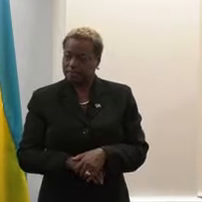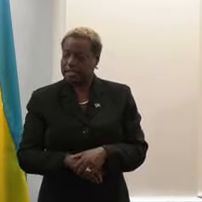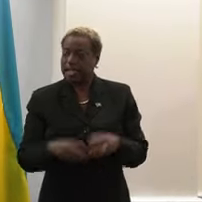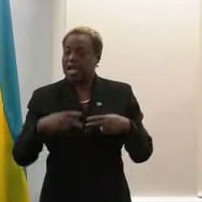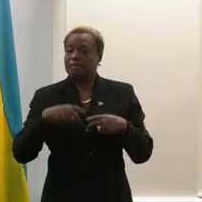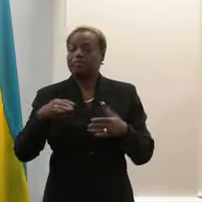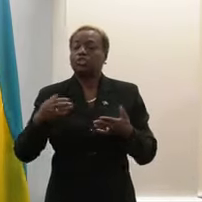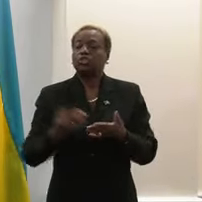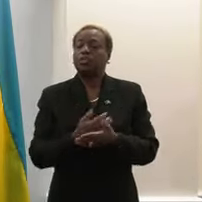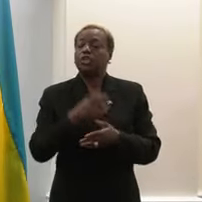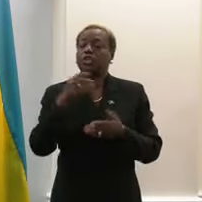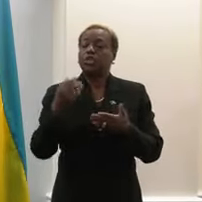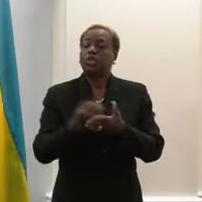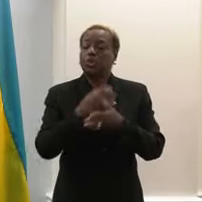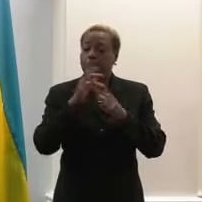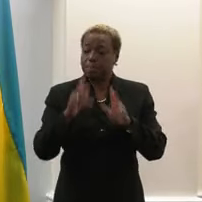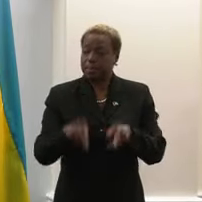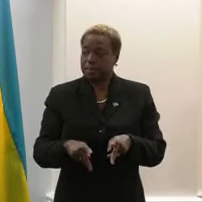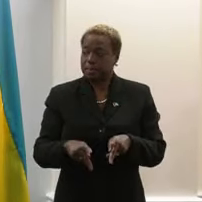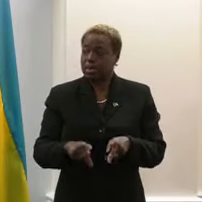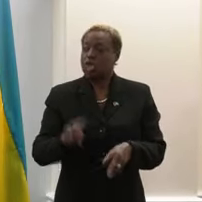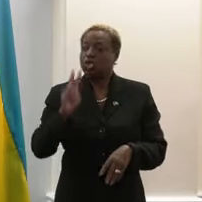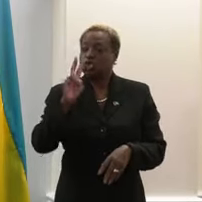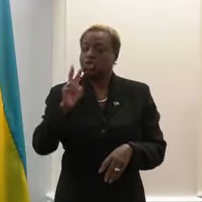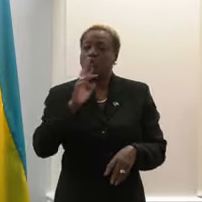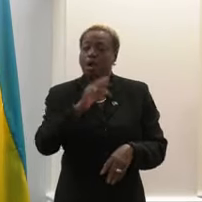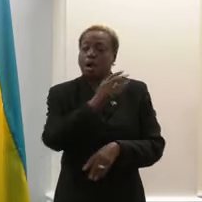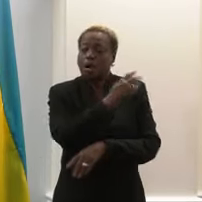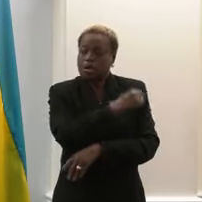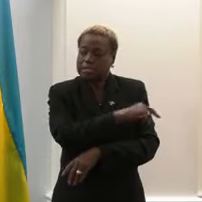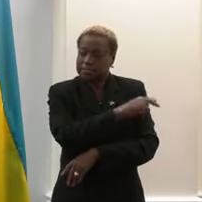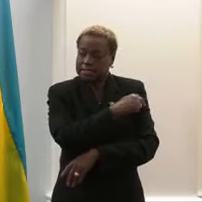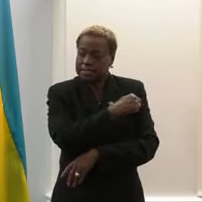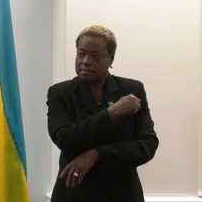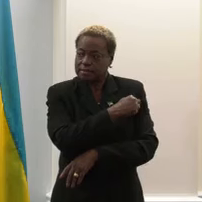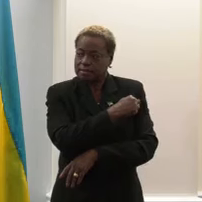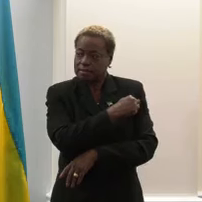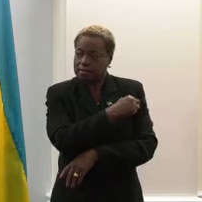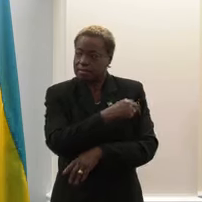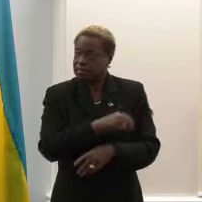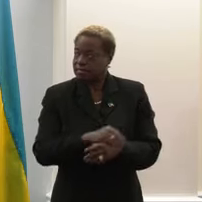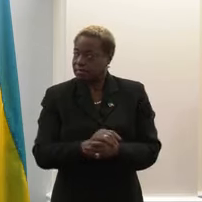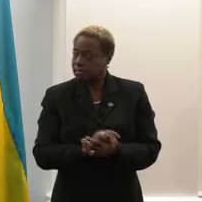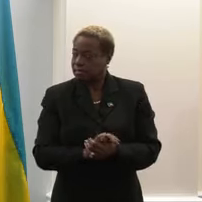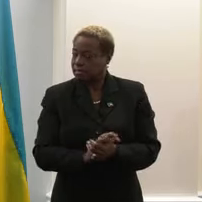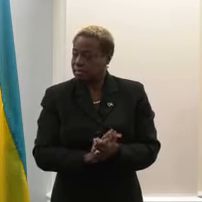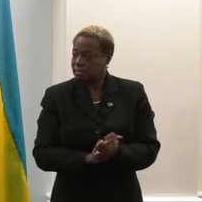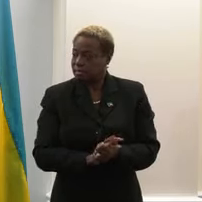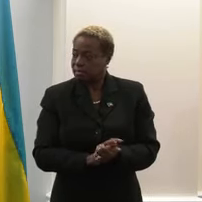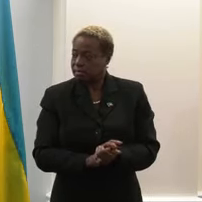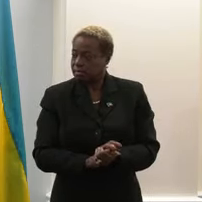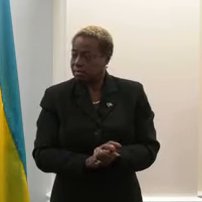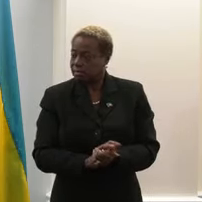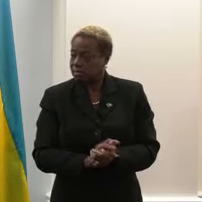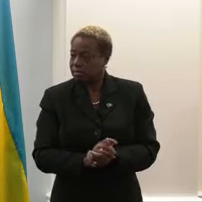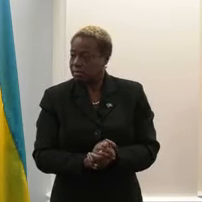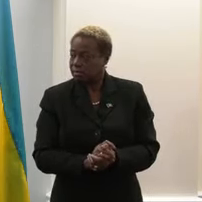new cases. Two of the individuals are hospitalized, correct? The new cases? Pardon me? The new cases?